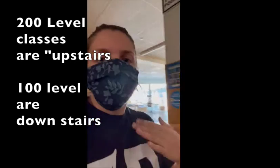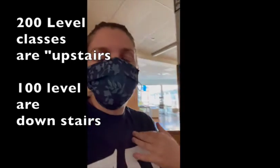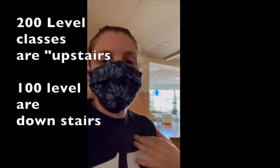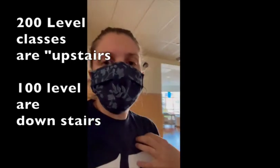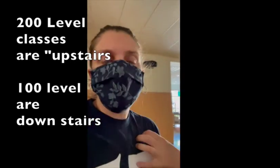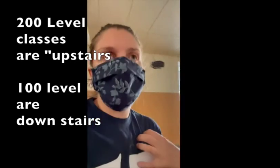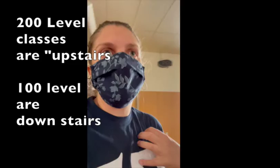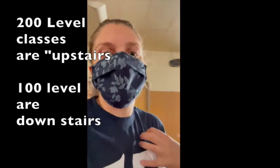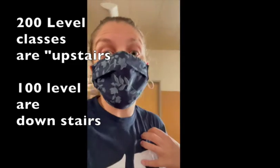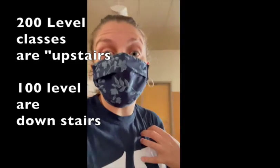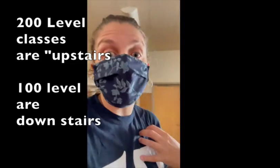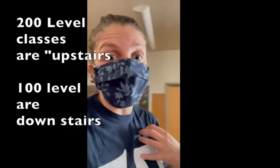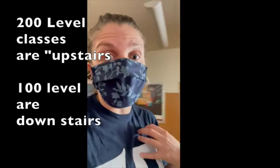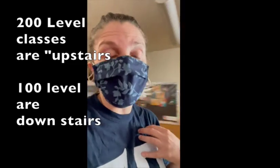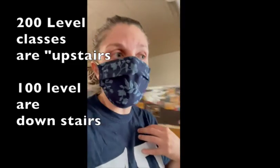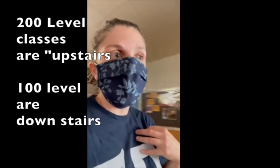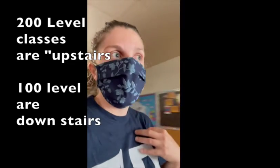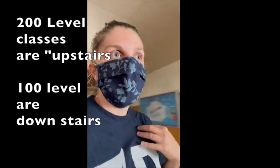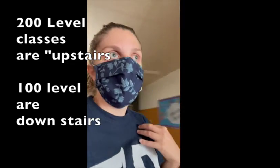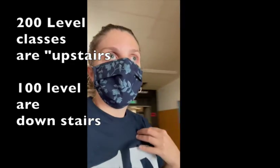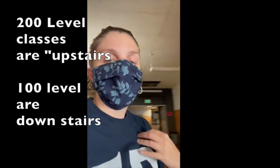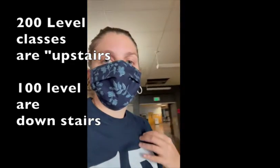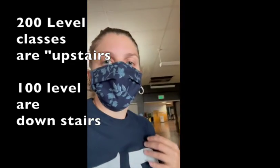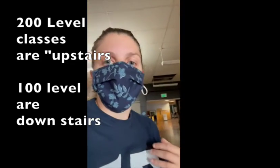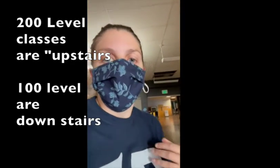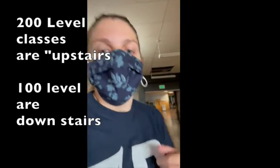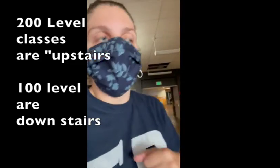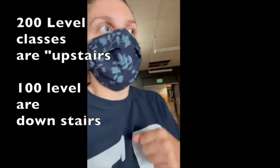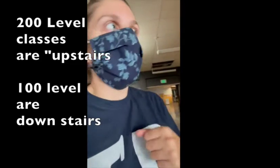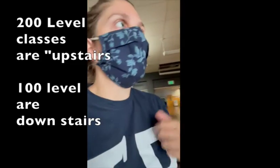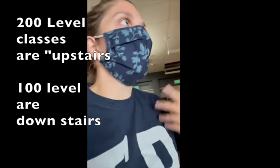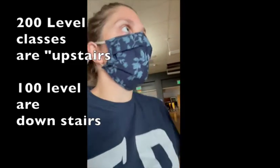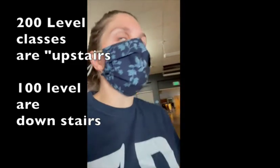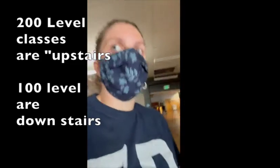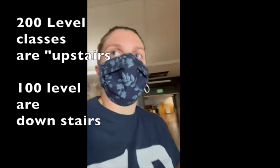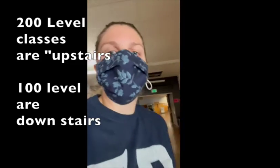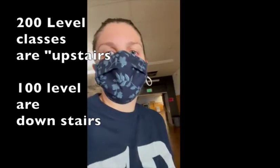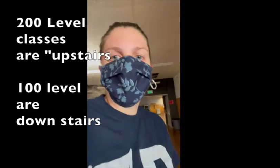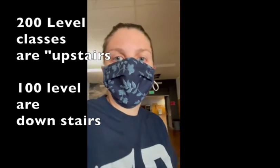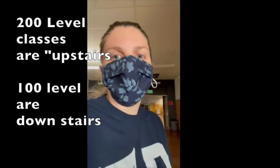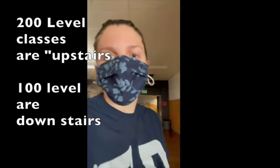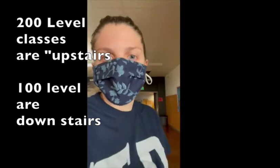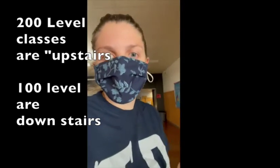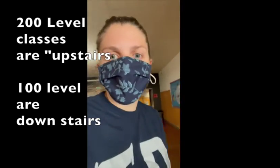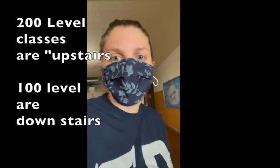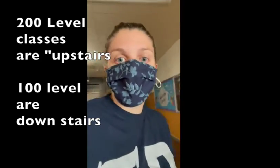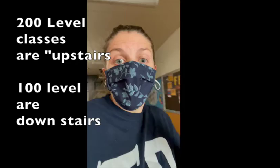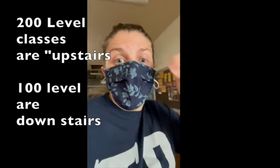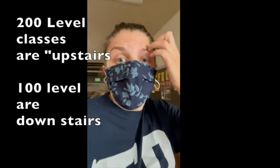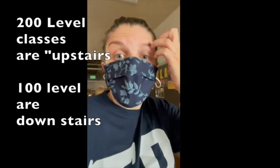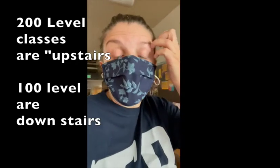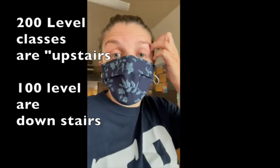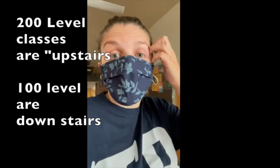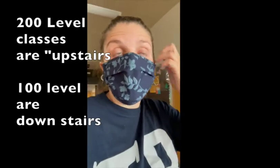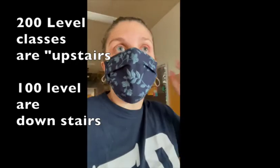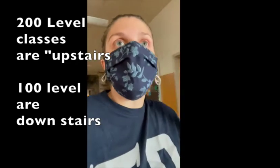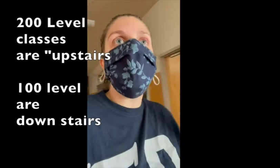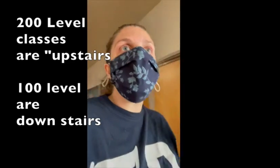we consider this the second level. So when you get your class schedule and you're looking and you're like, where are my classes? Anything